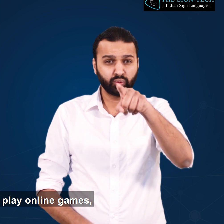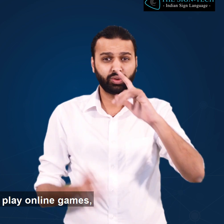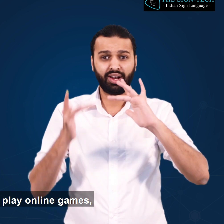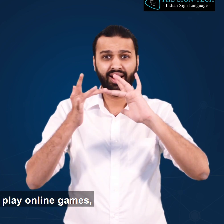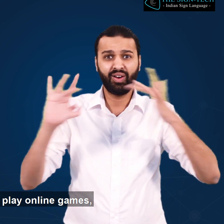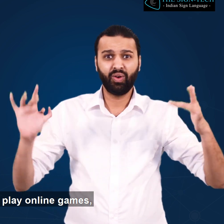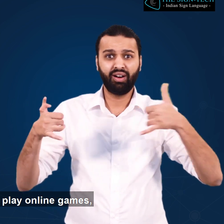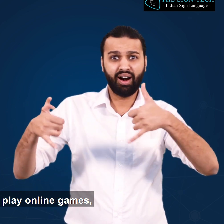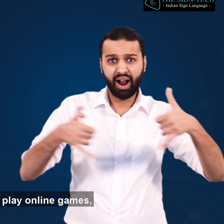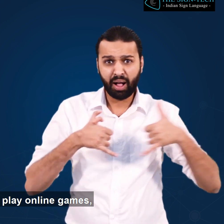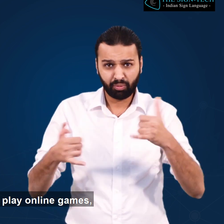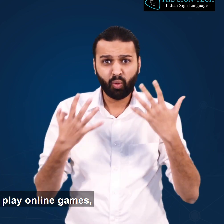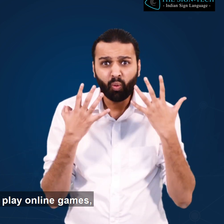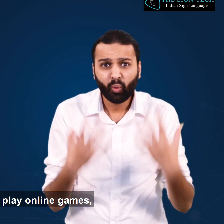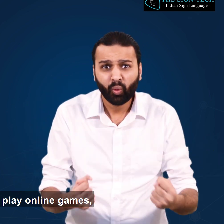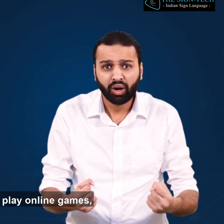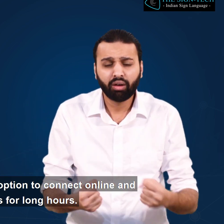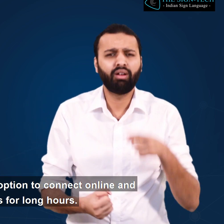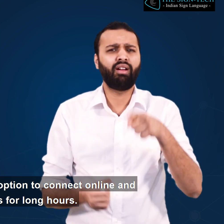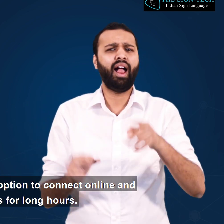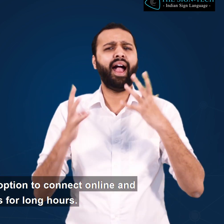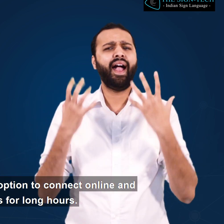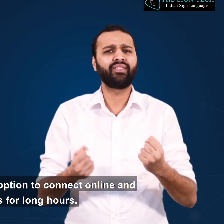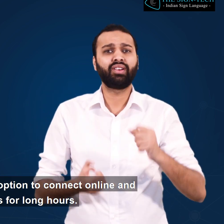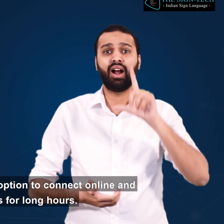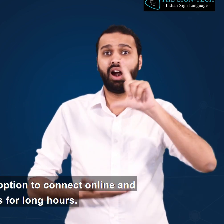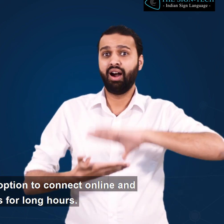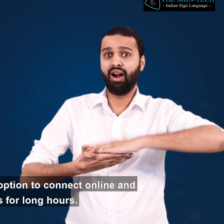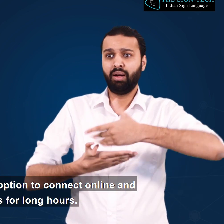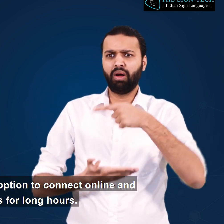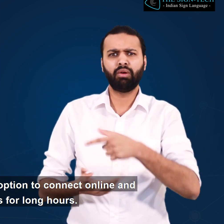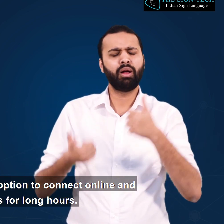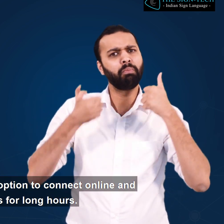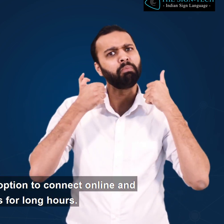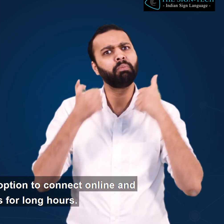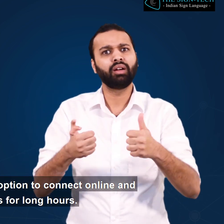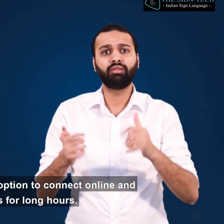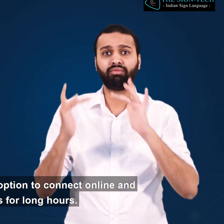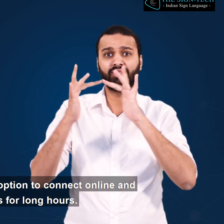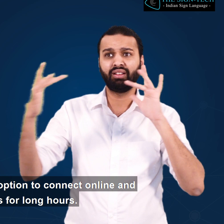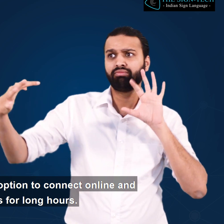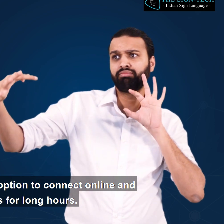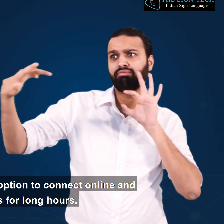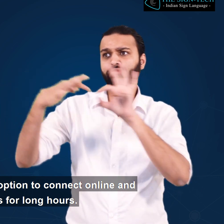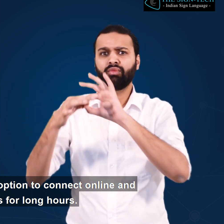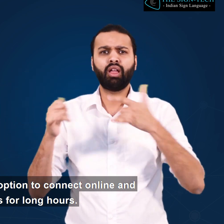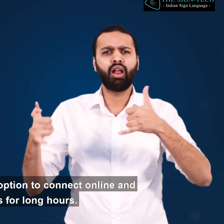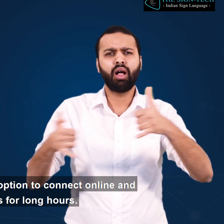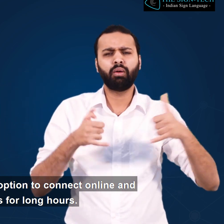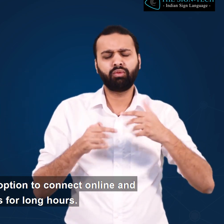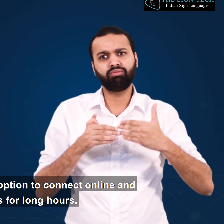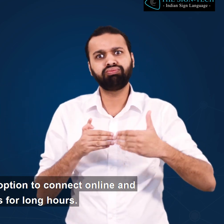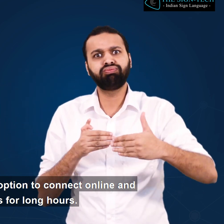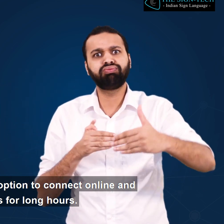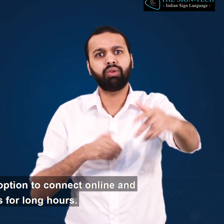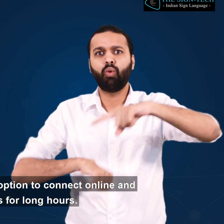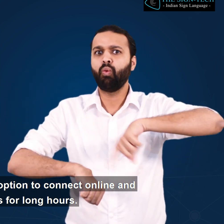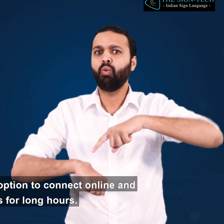If you want to play online games, this laptop is the best option to connect online, and play games for